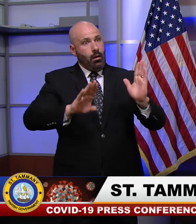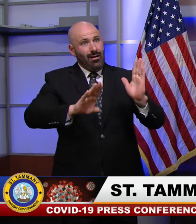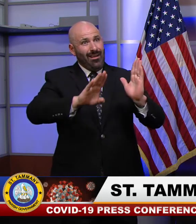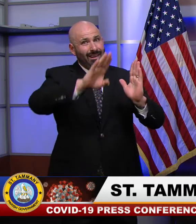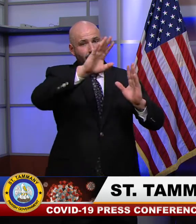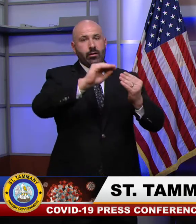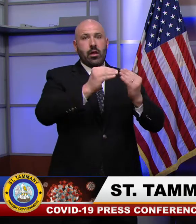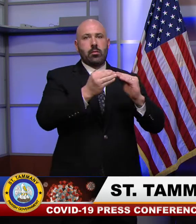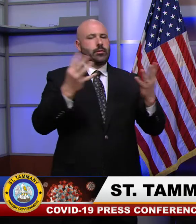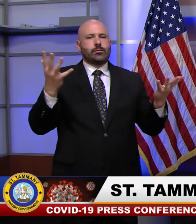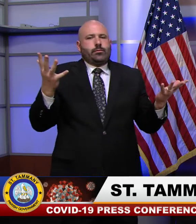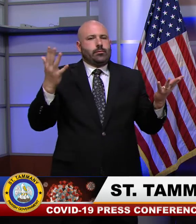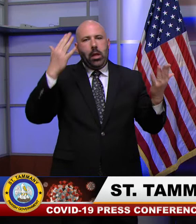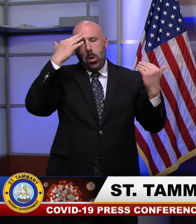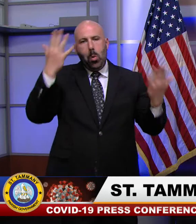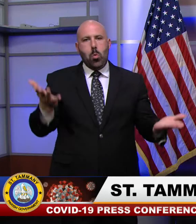Tammany.